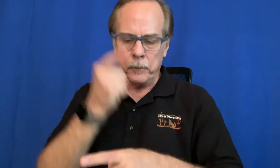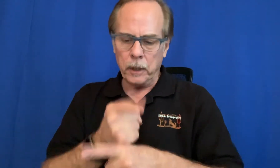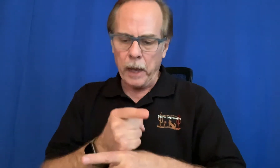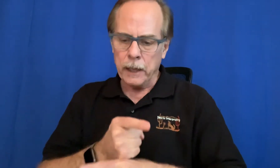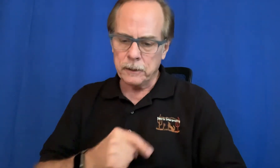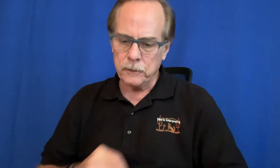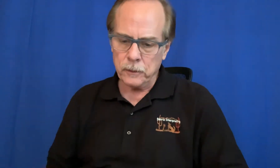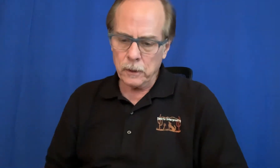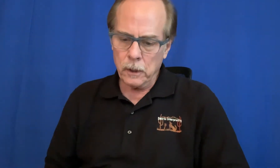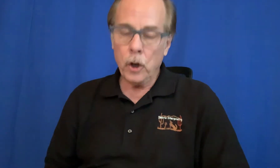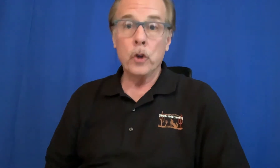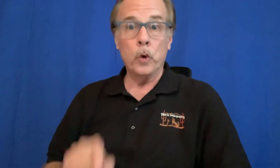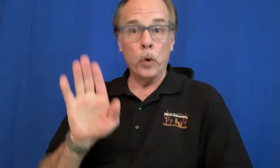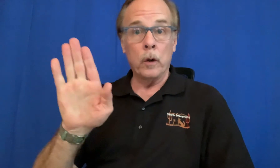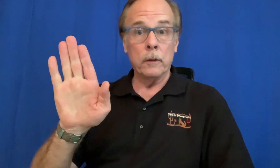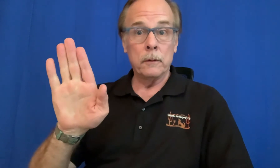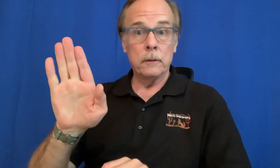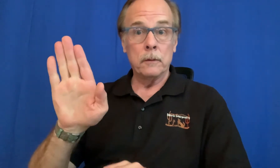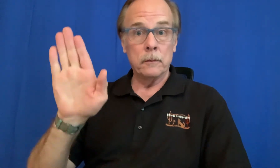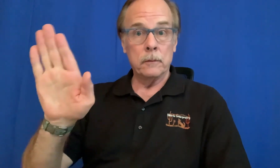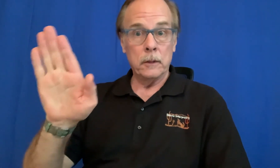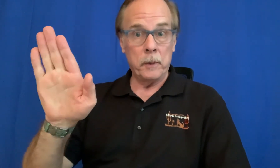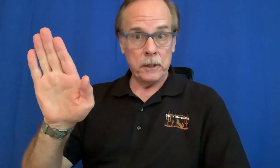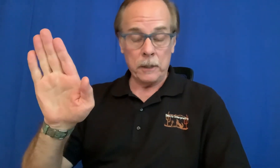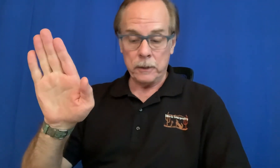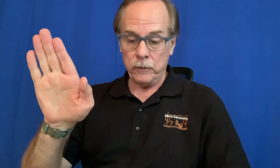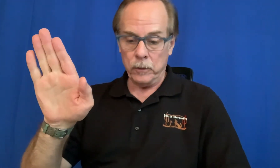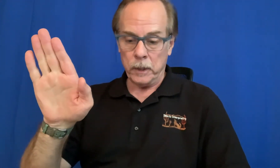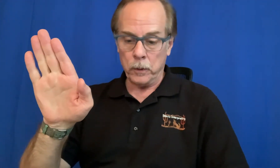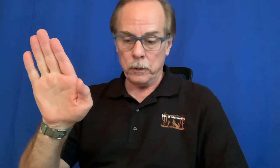the passive. Your, the possessive, remember?